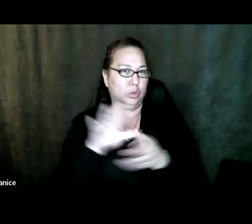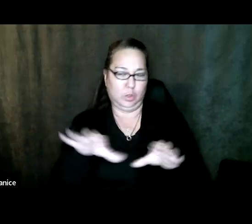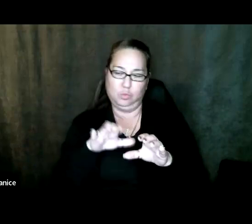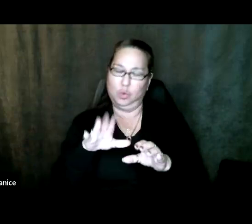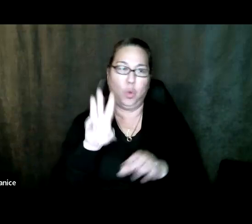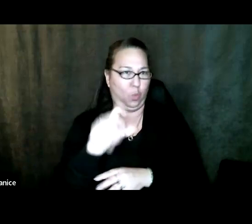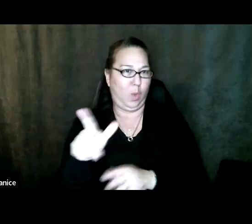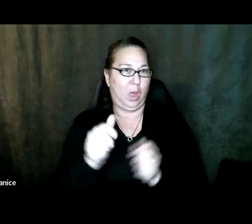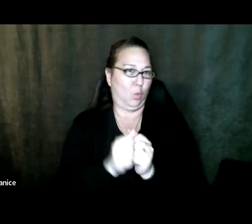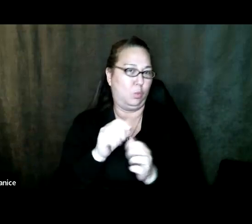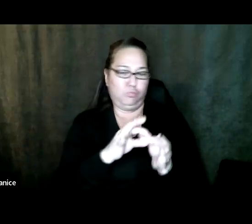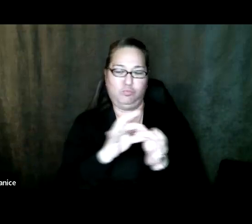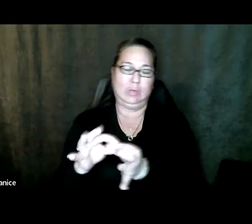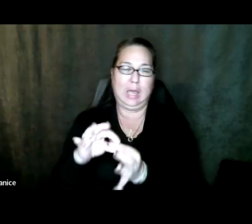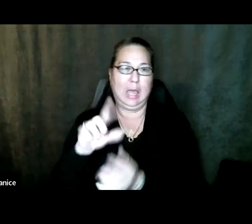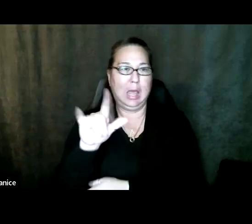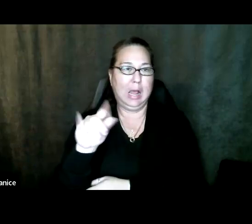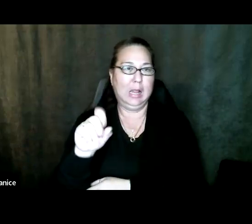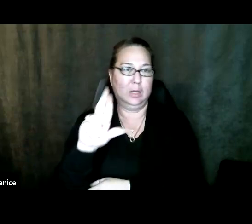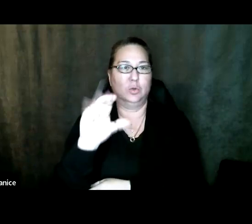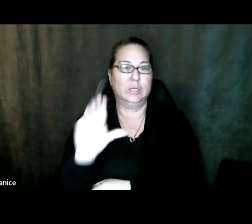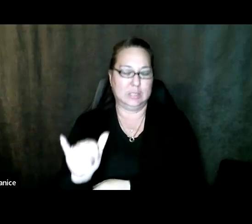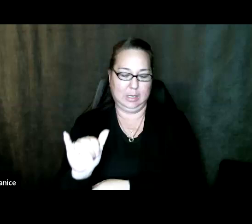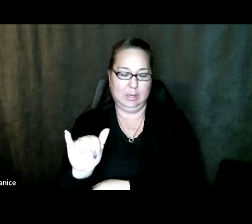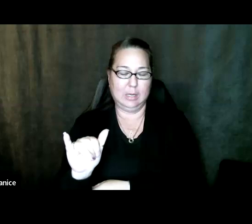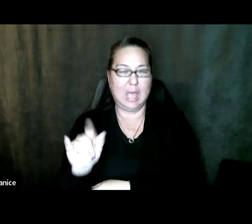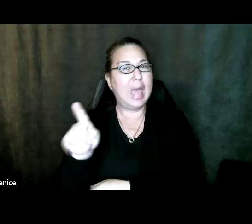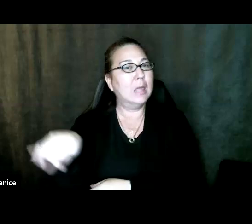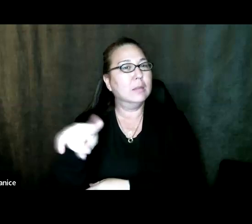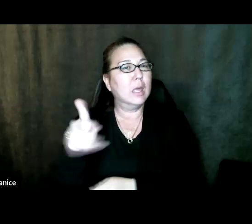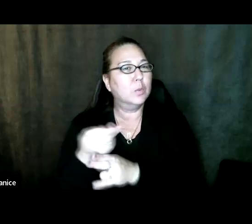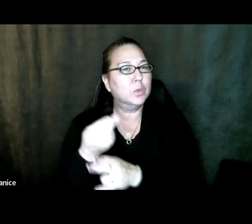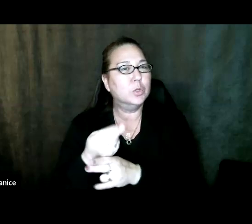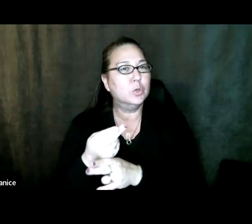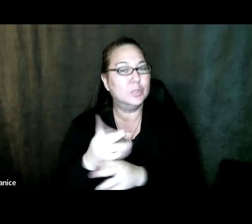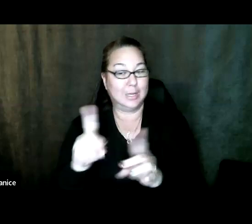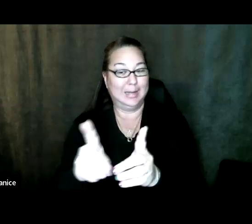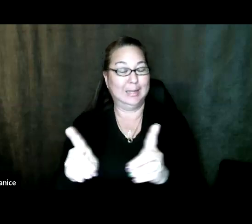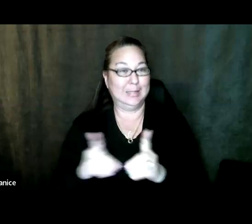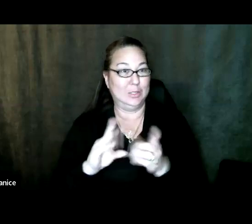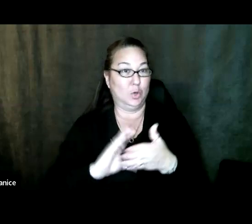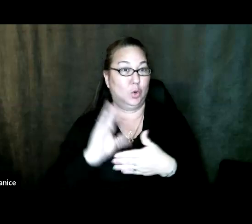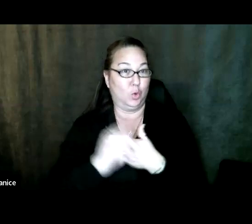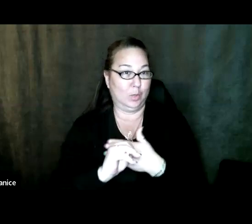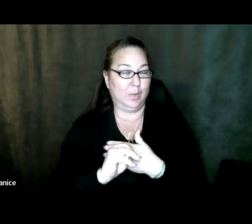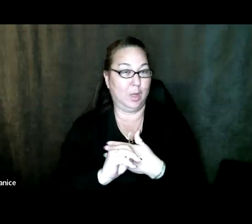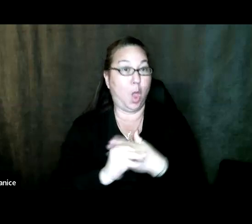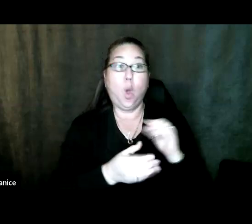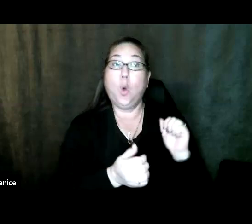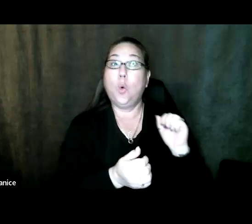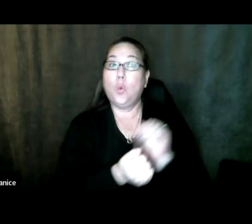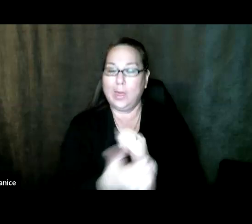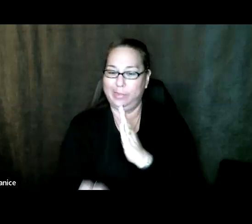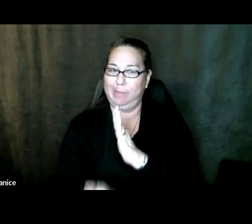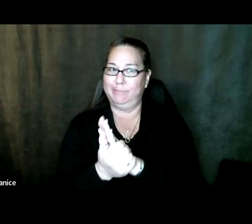And I think we highlighted there that they were using the district curriculum with the highest